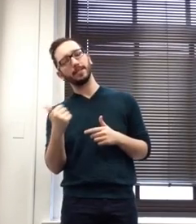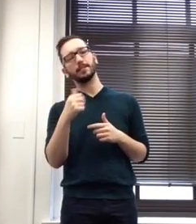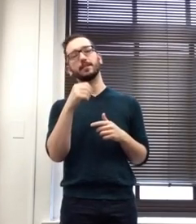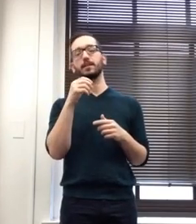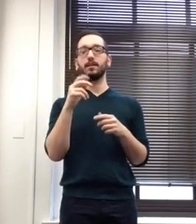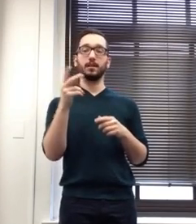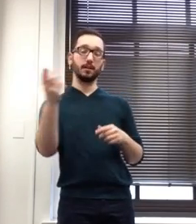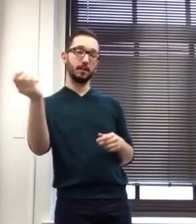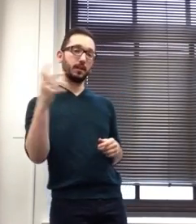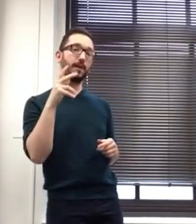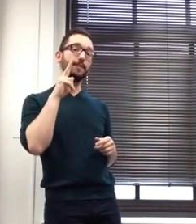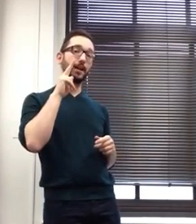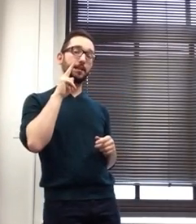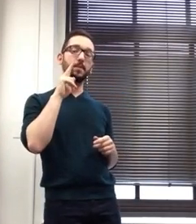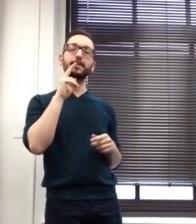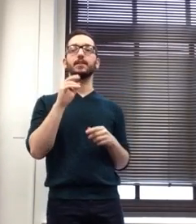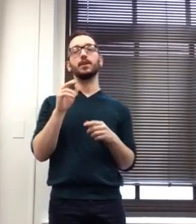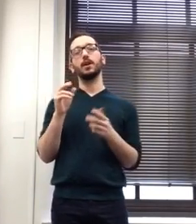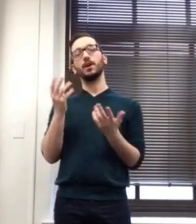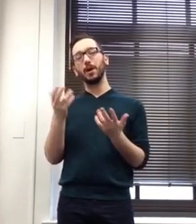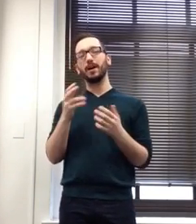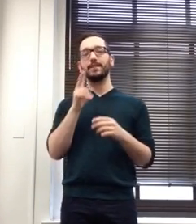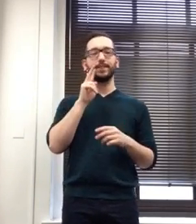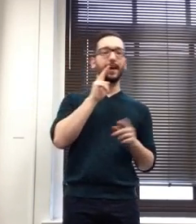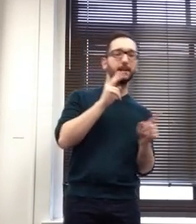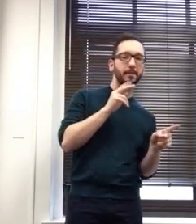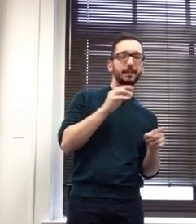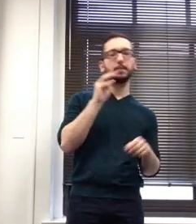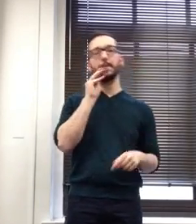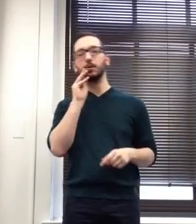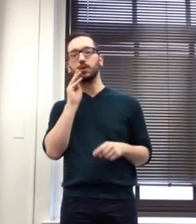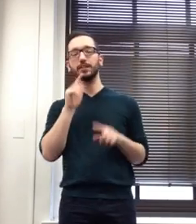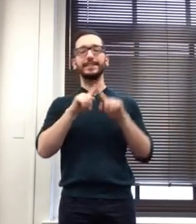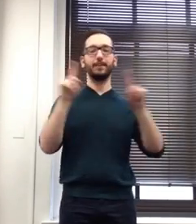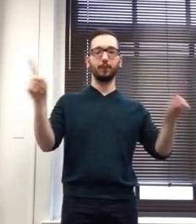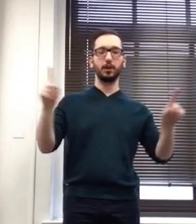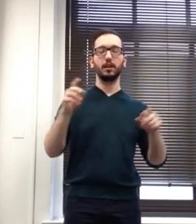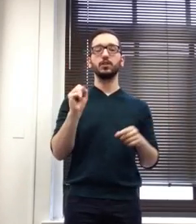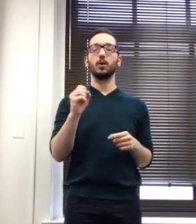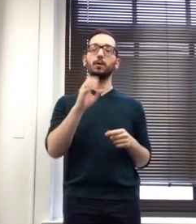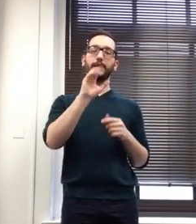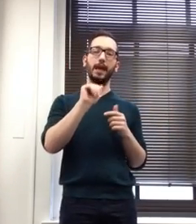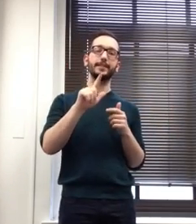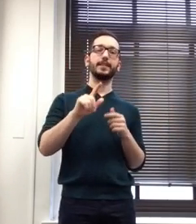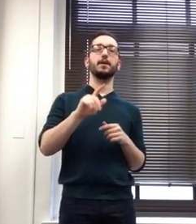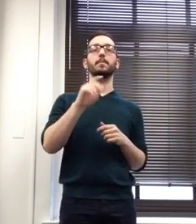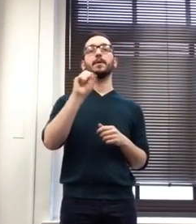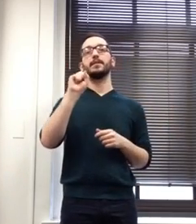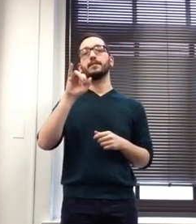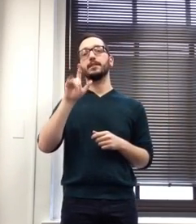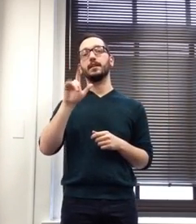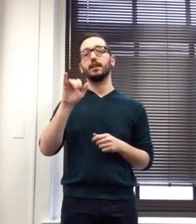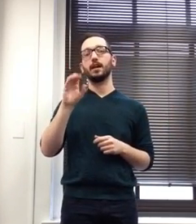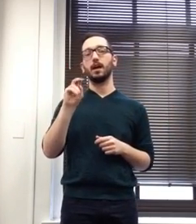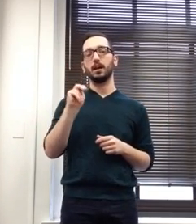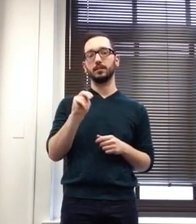different things. We have a group that's going to tell us all about that in a couple of weeks. Okay, we mentioned calcium, silicon, and we also mentioned phosphorus are some things